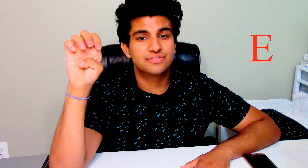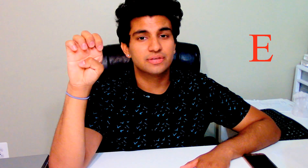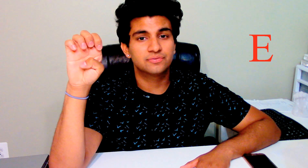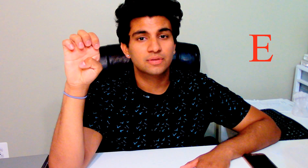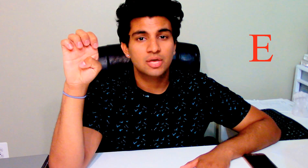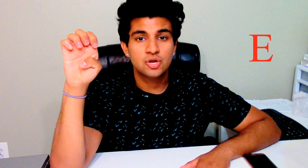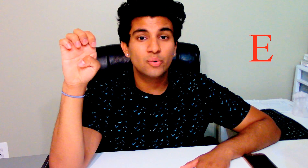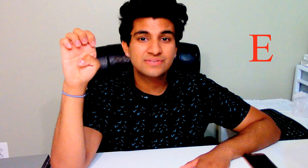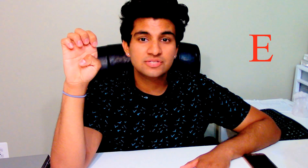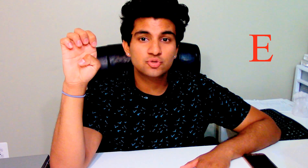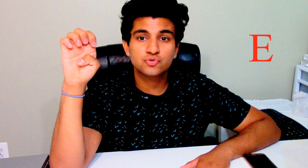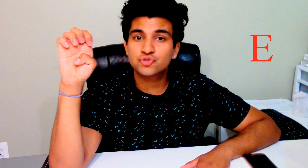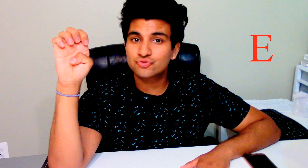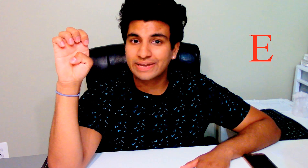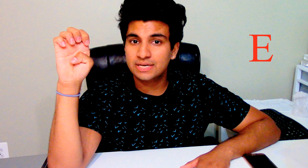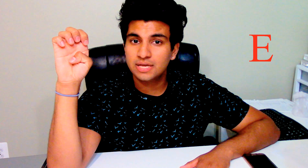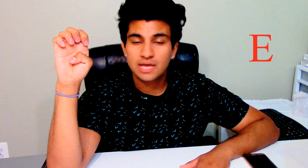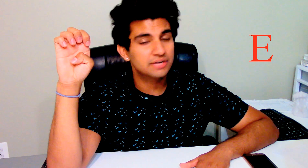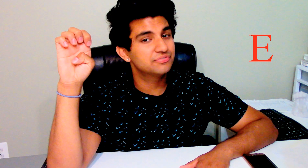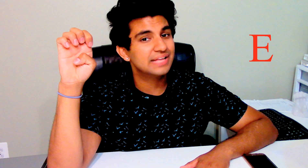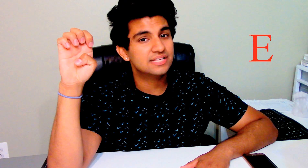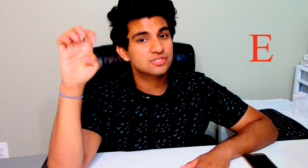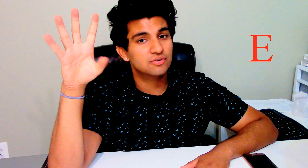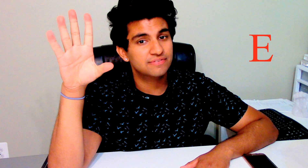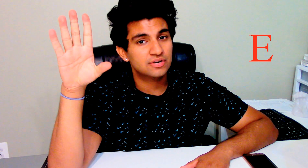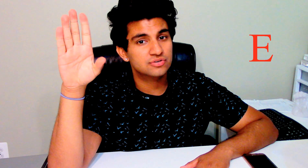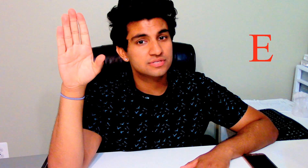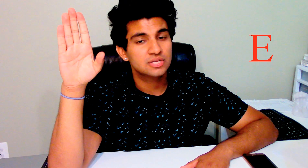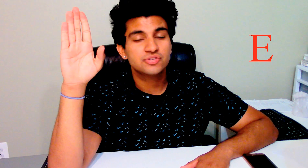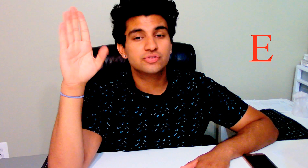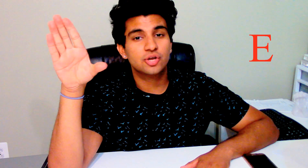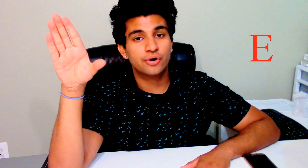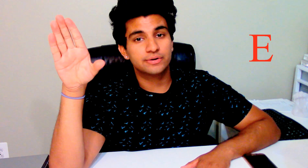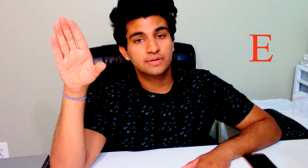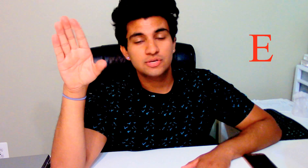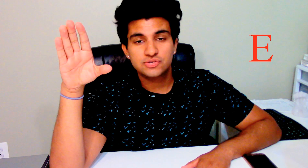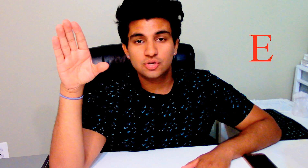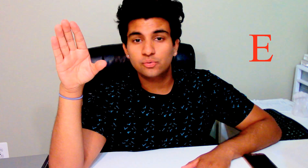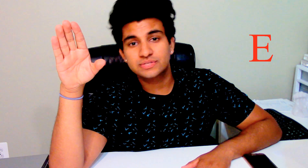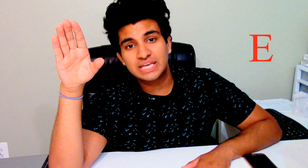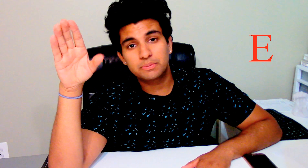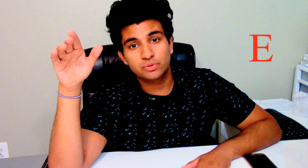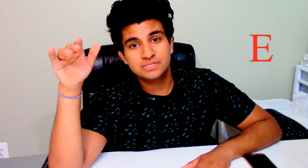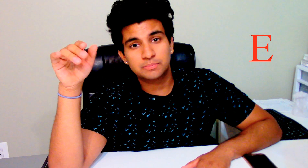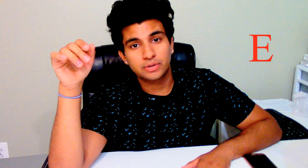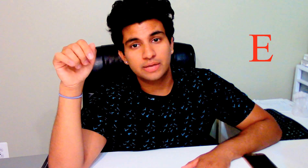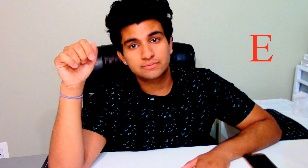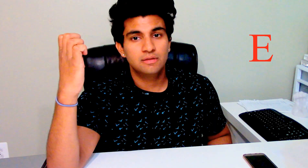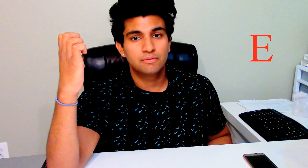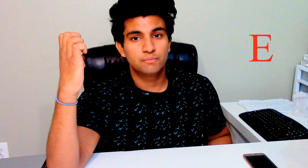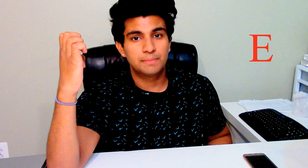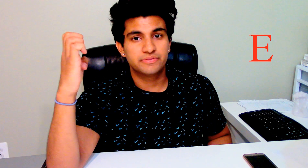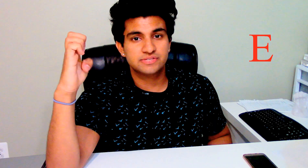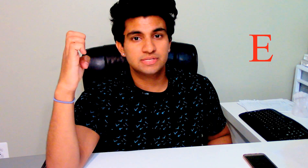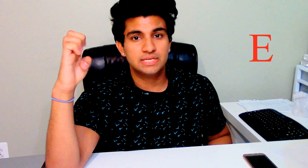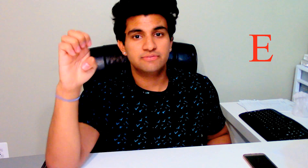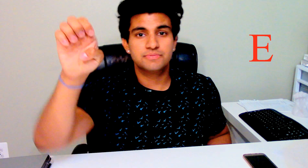this. No reason to strain and flex your fingers so they hurt. So let's keep it really simple, guys. Remember, this is an E from this